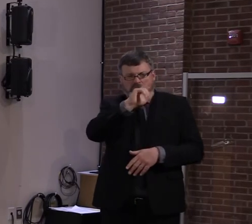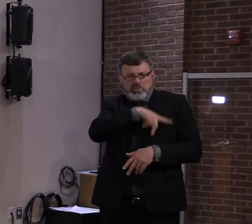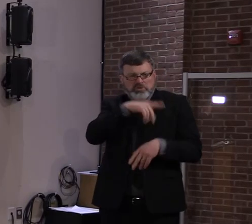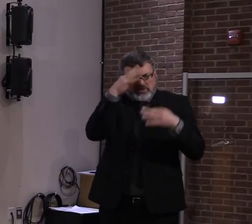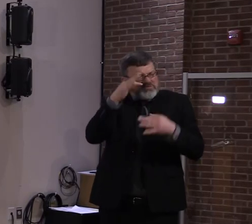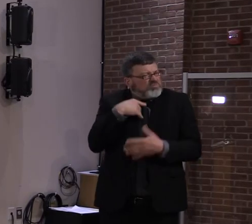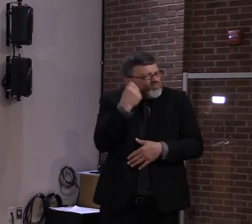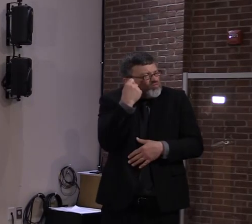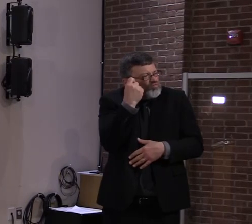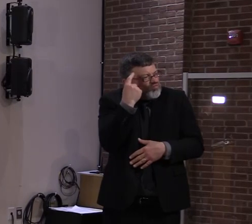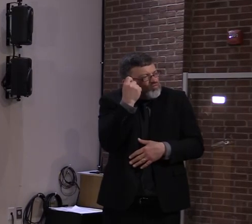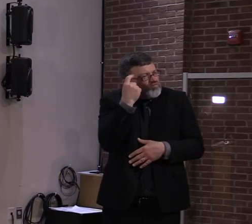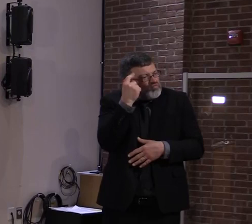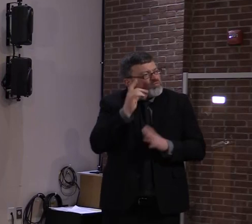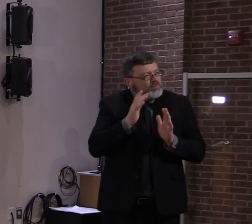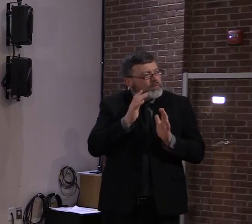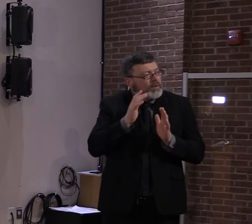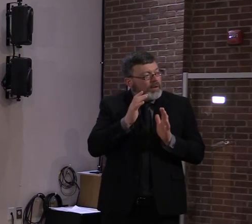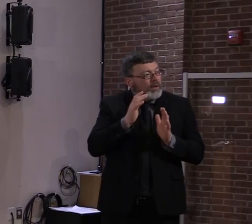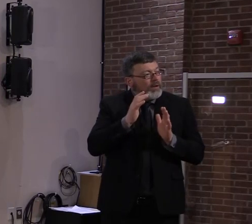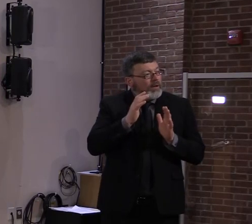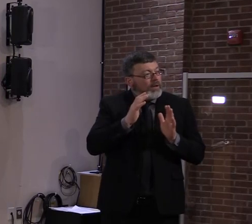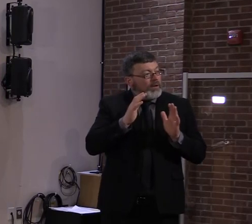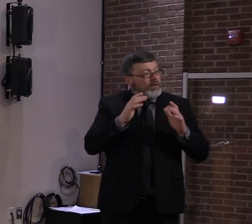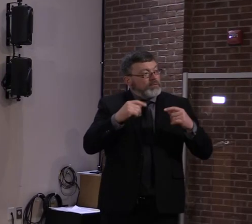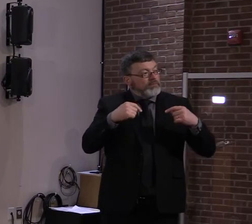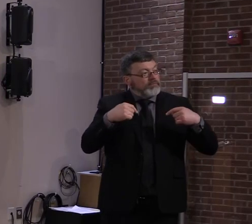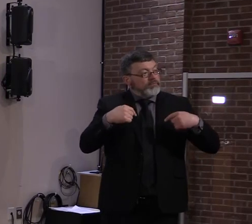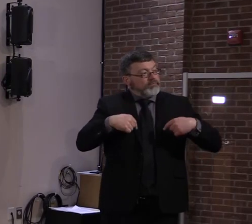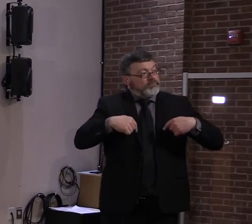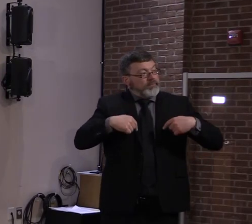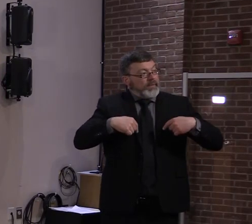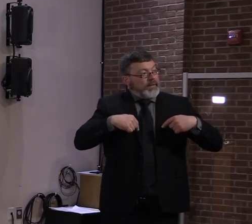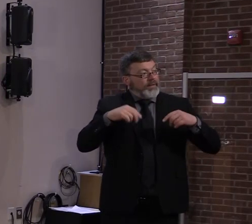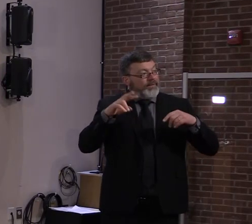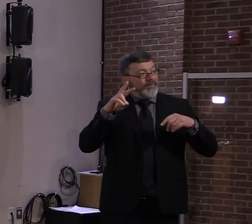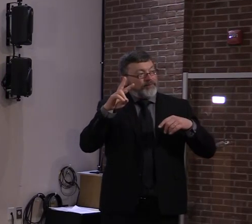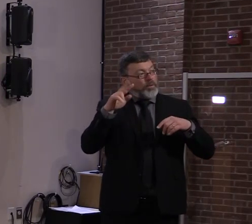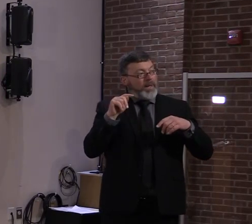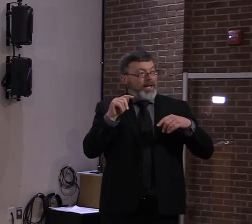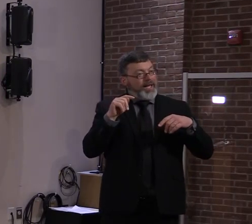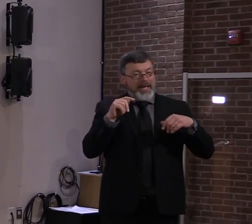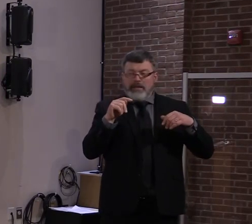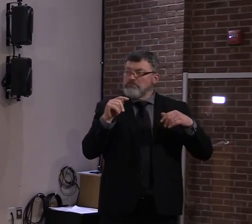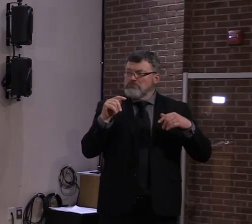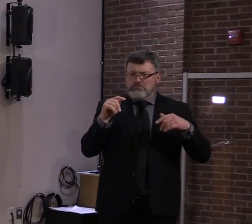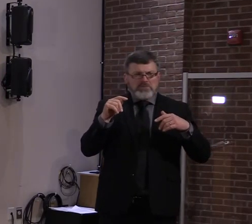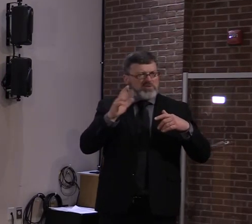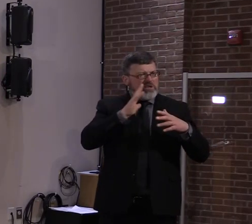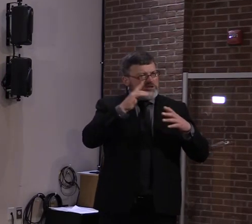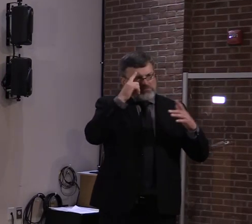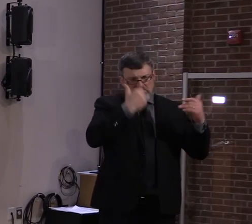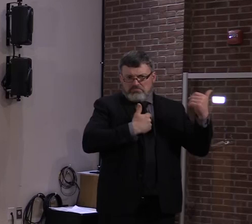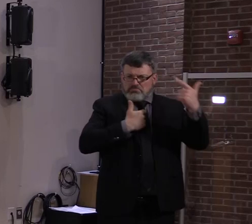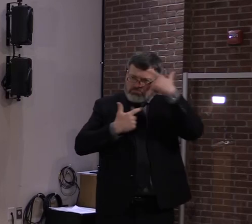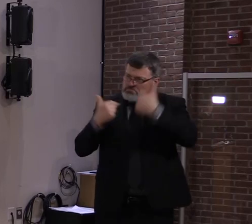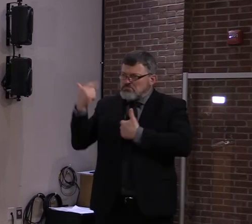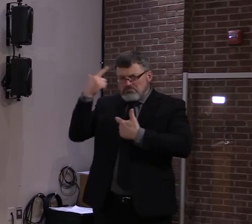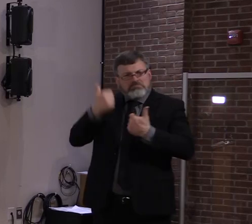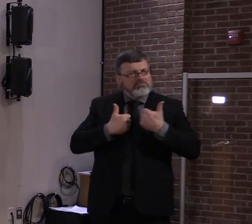an at-will state and that you've granted much flexibility for skilled nursing facilities